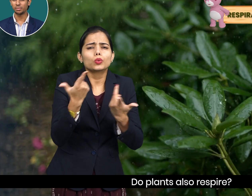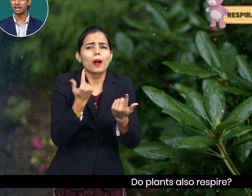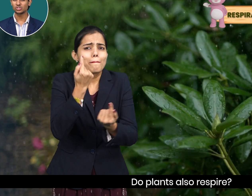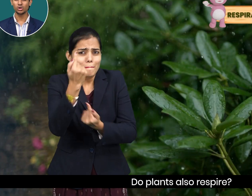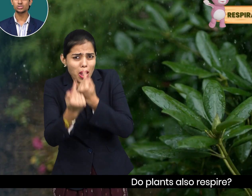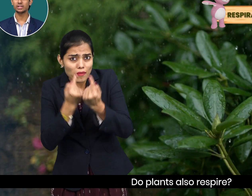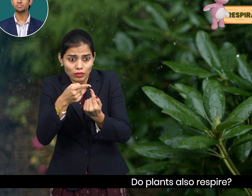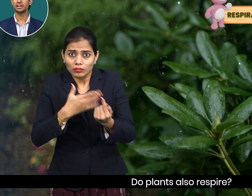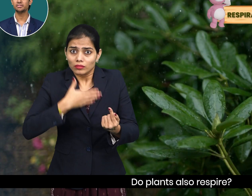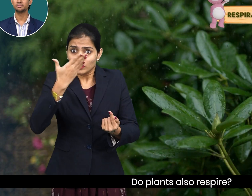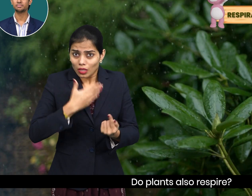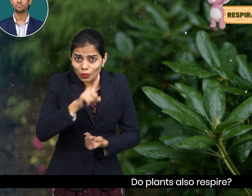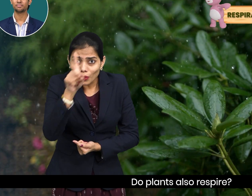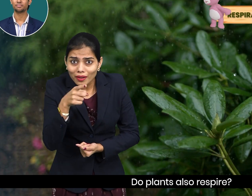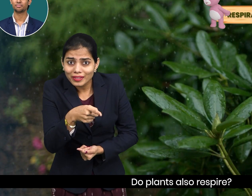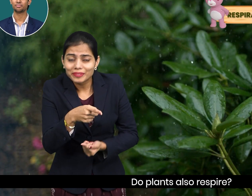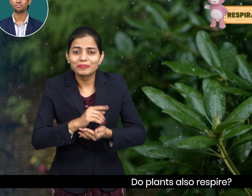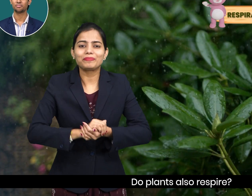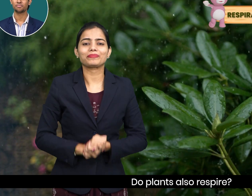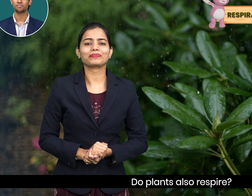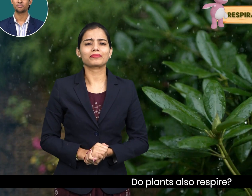Do plants also respire?